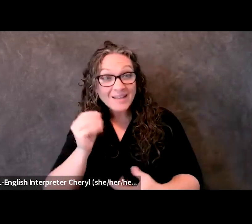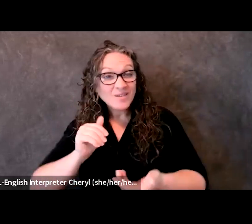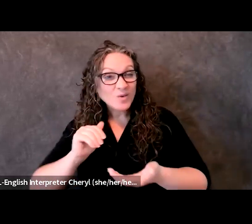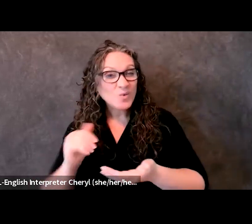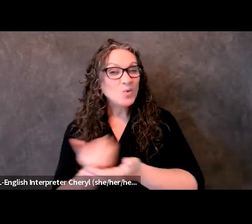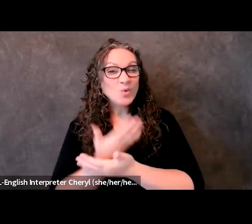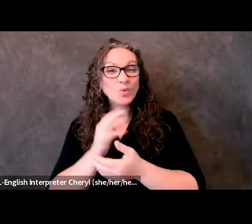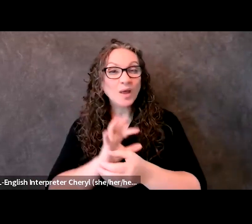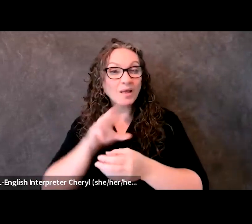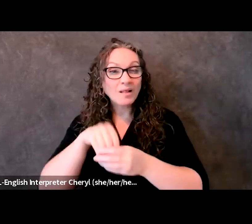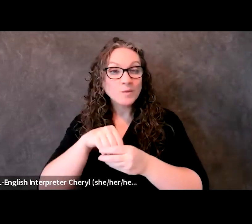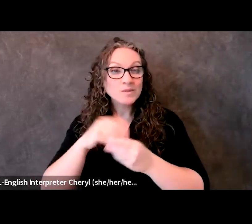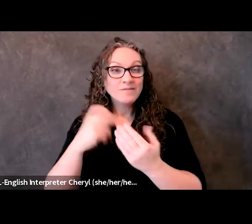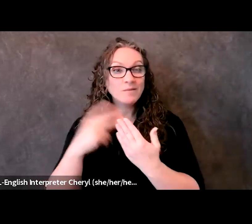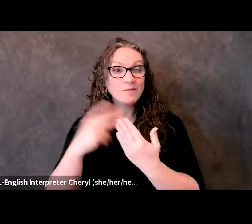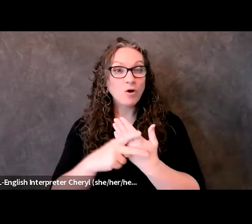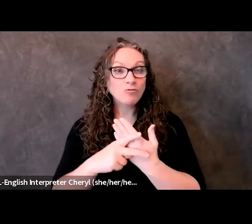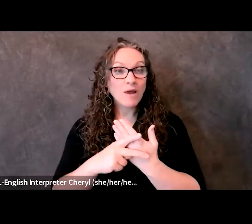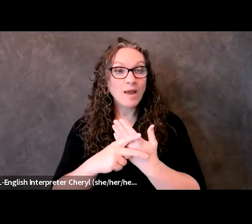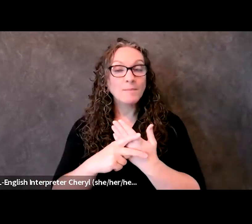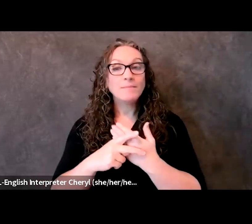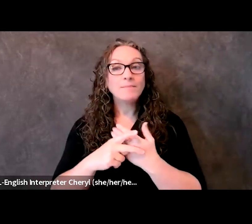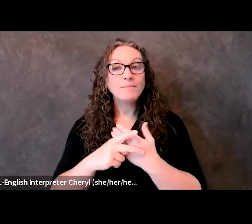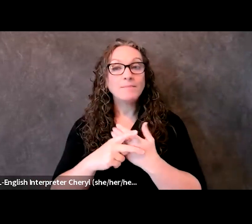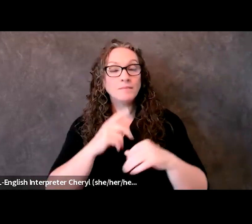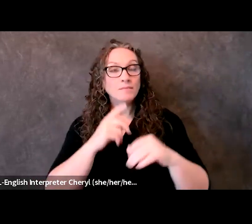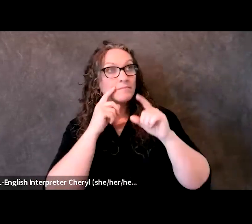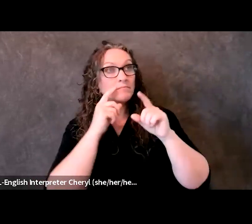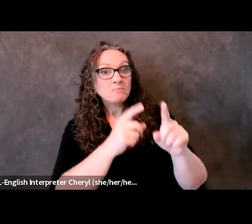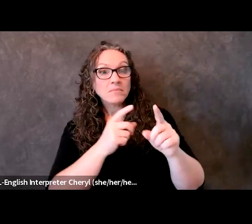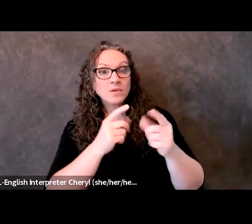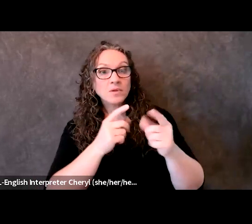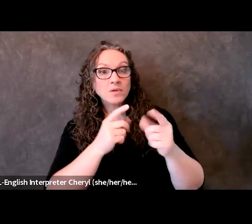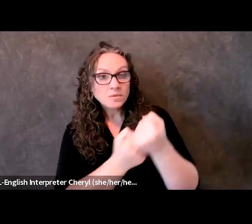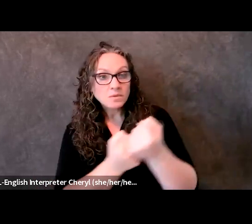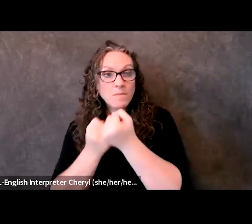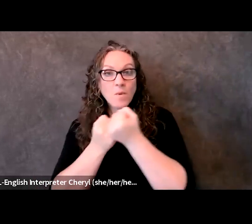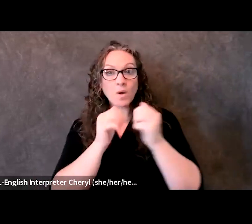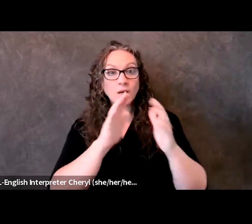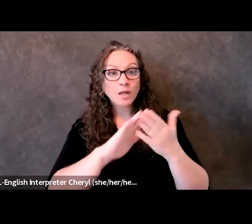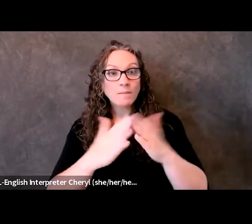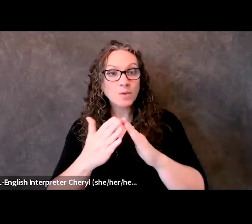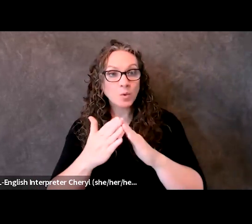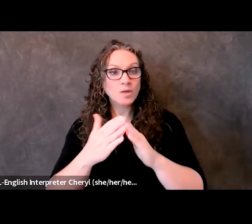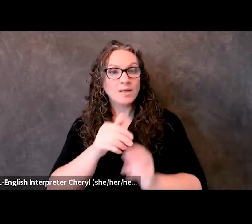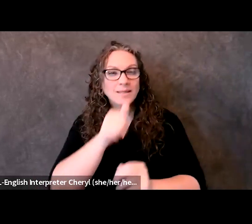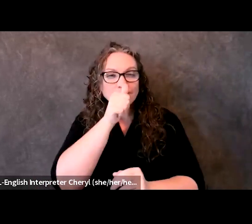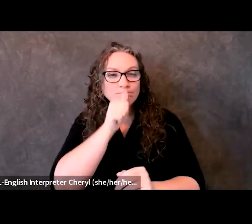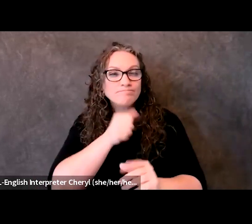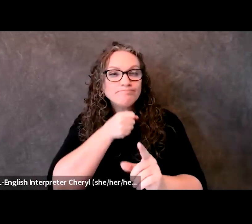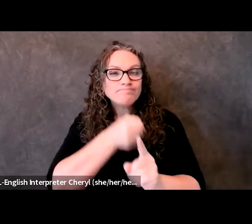programs designed to aid the recovery of communities impacted by disasters.